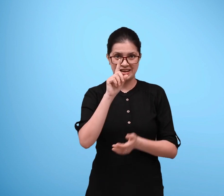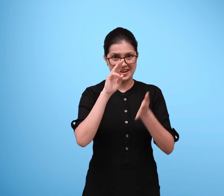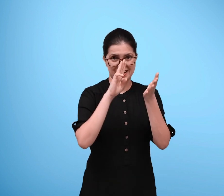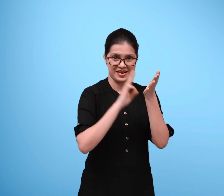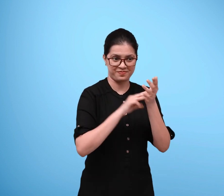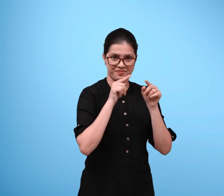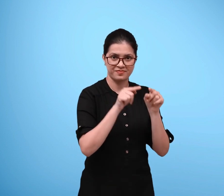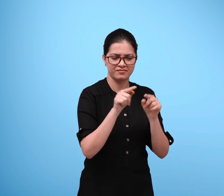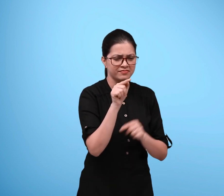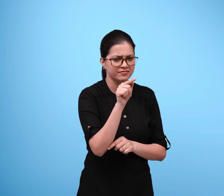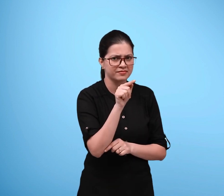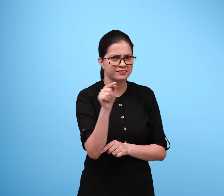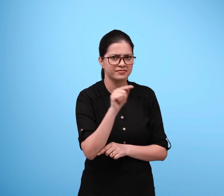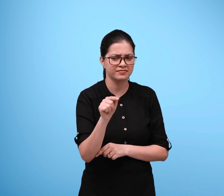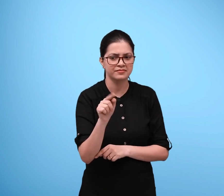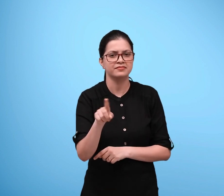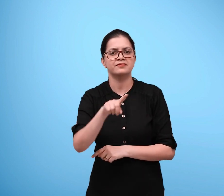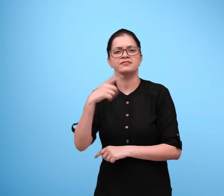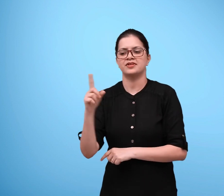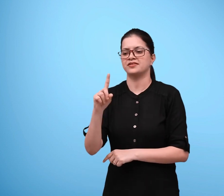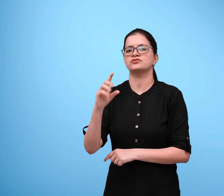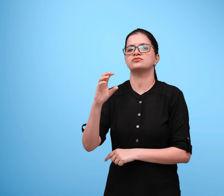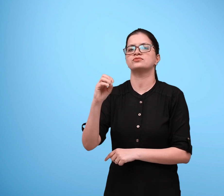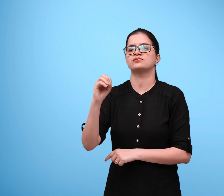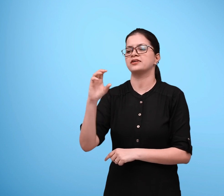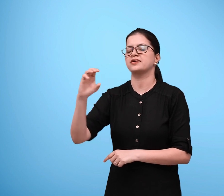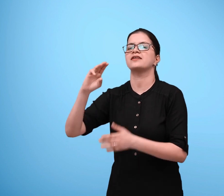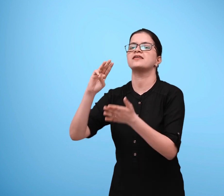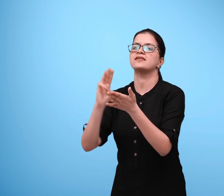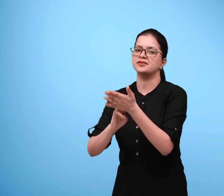Thus, 1 meter is equal to 100 centimeter.